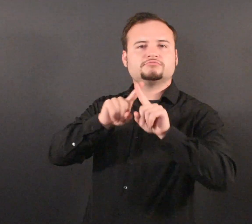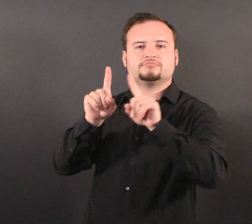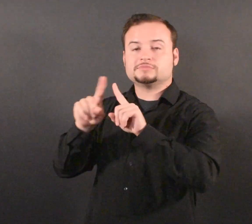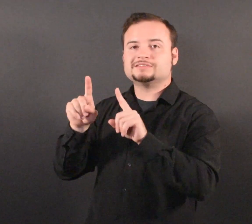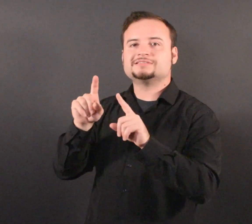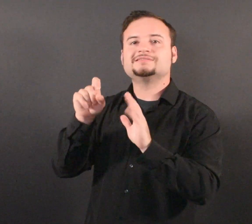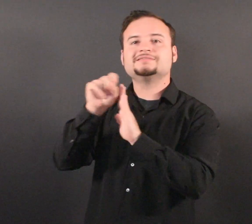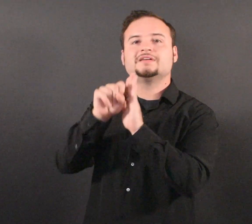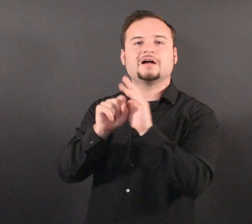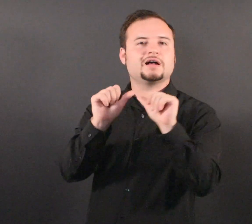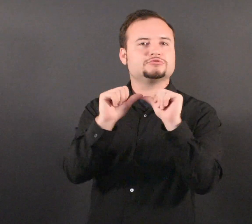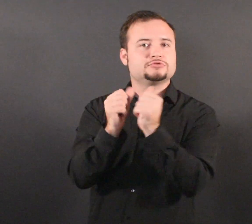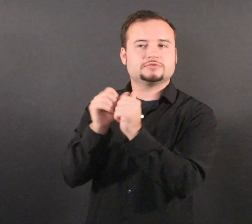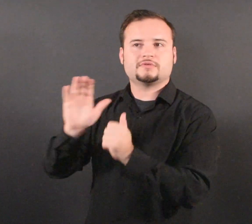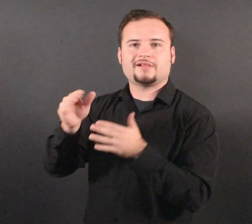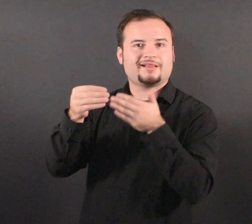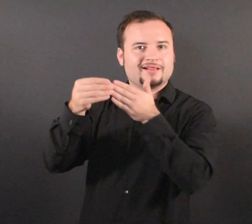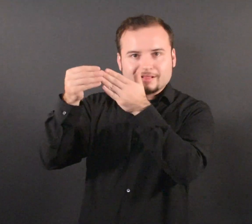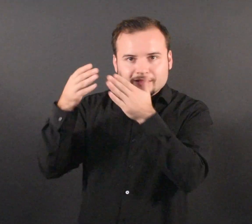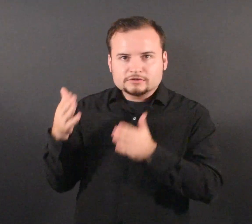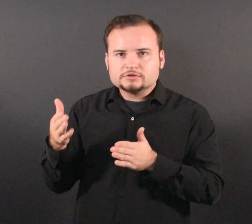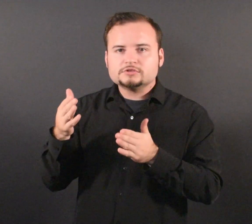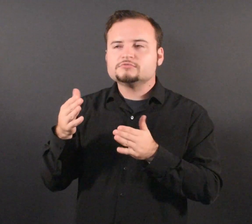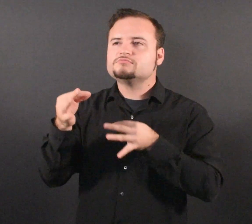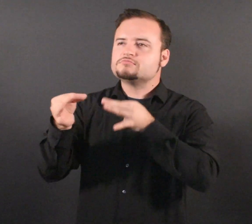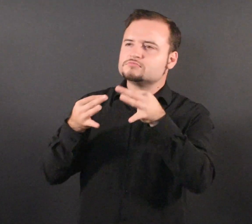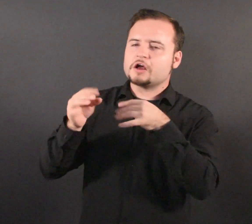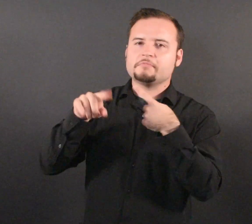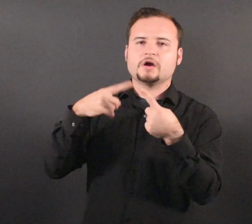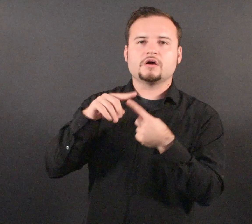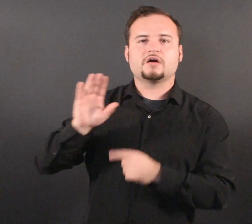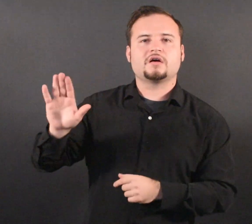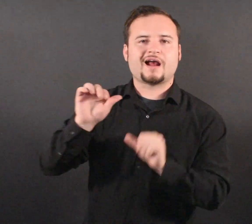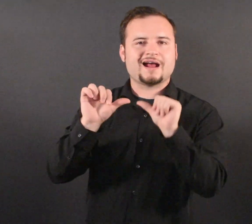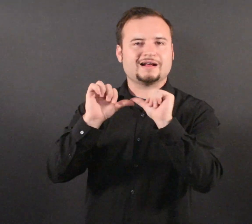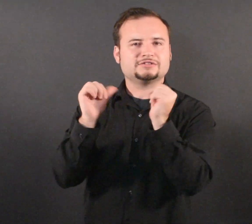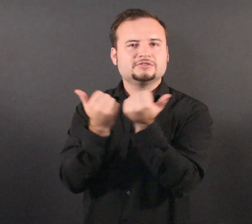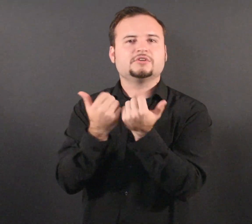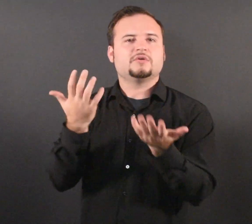their agency needs and how you can do business with them.